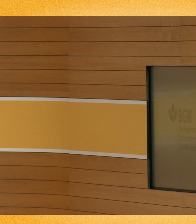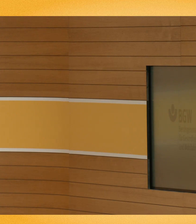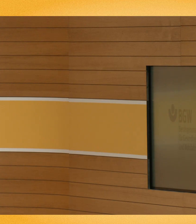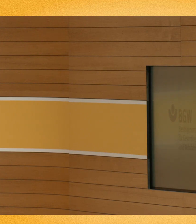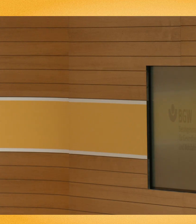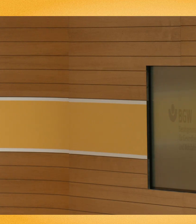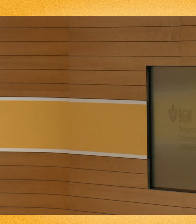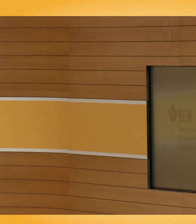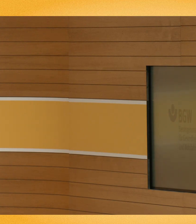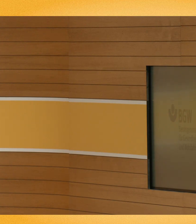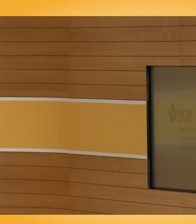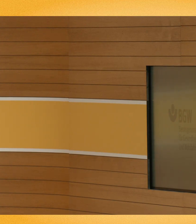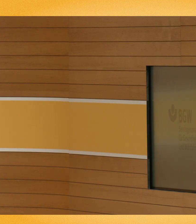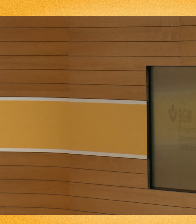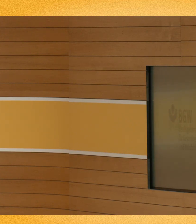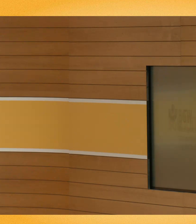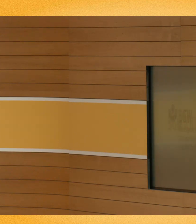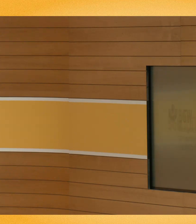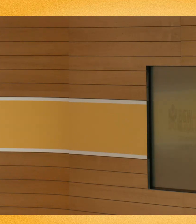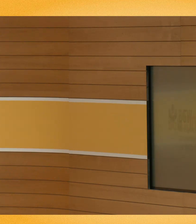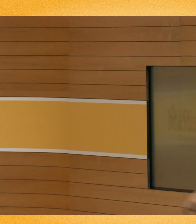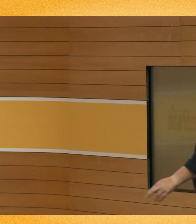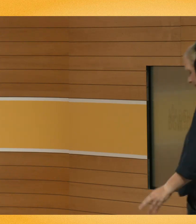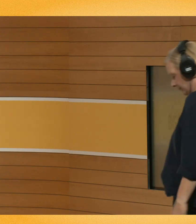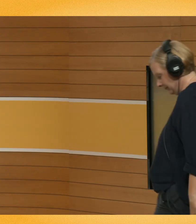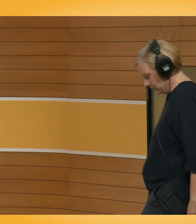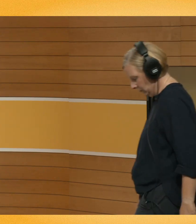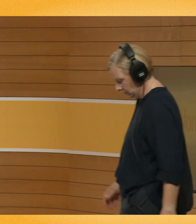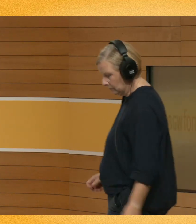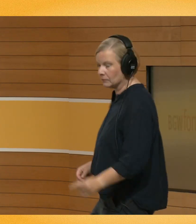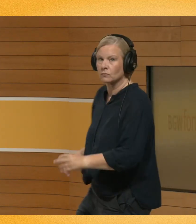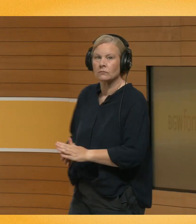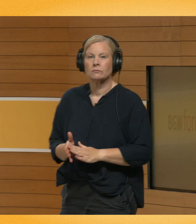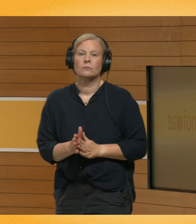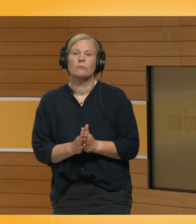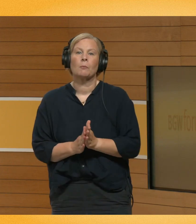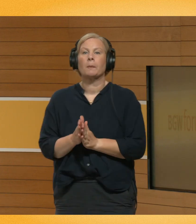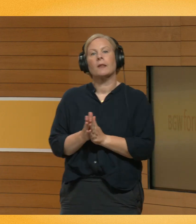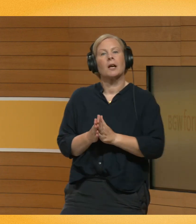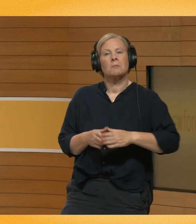main advantages or possibilities for Europe of Magnet?